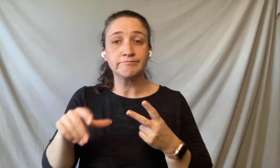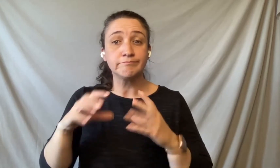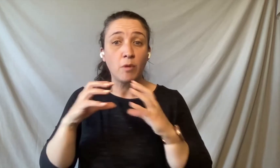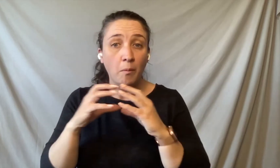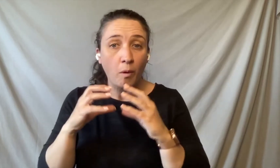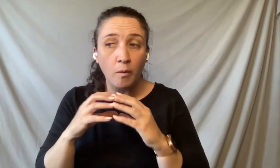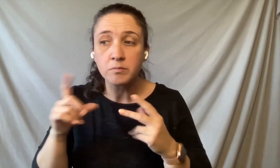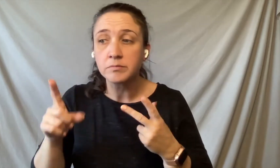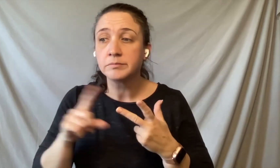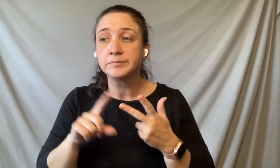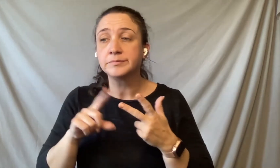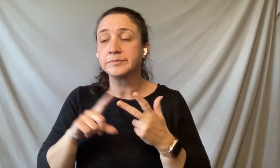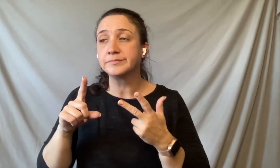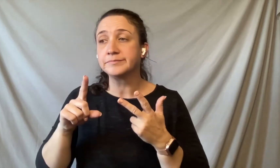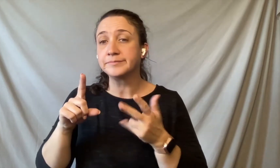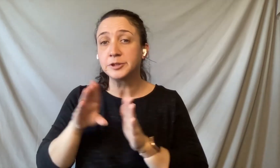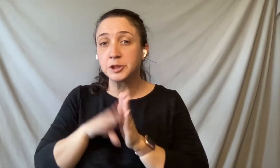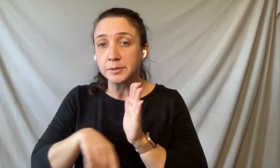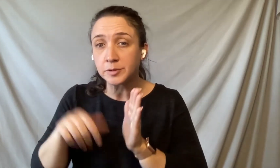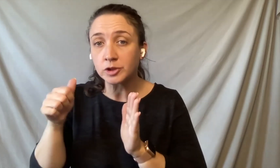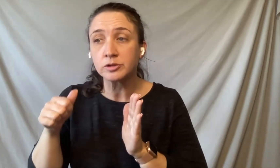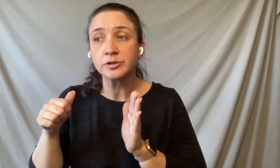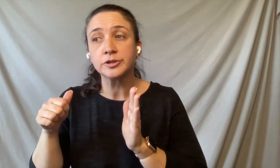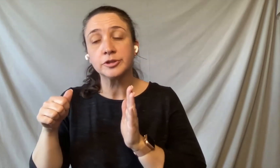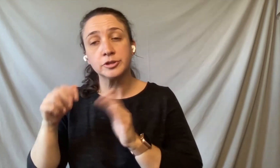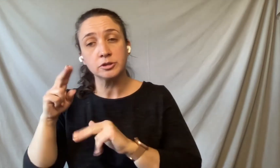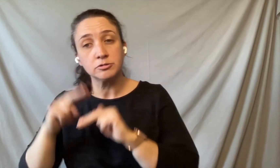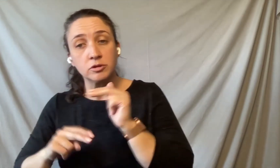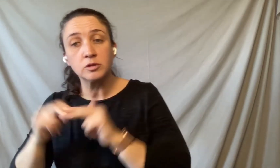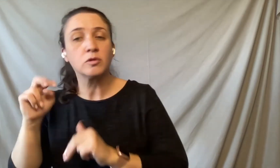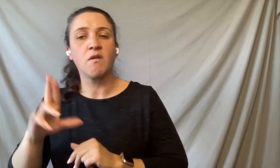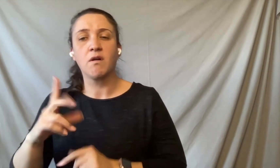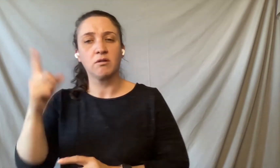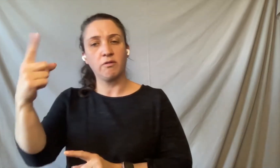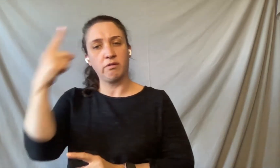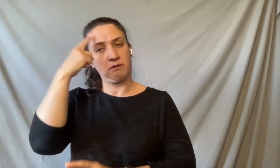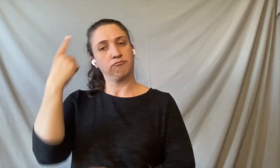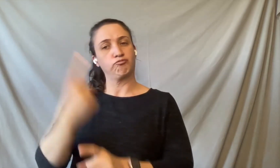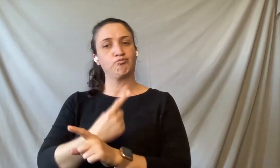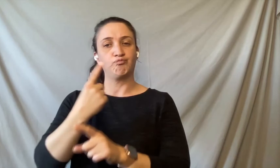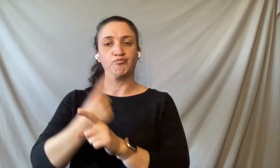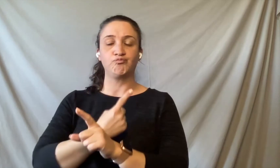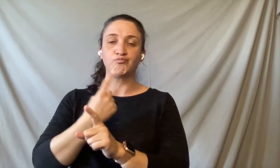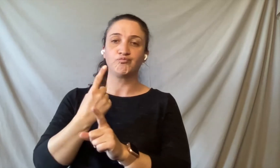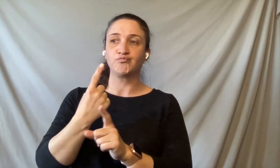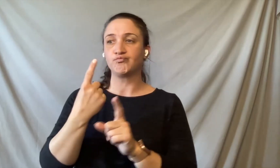types of construction? Are we thinking of the traditional,